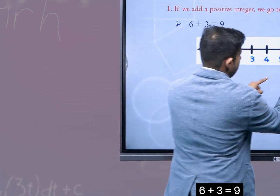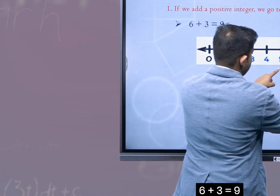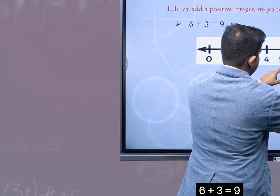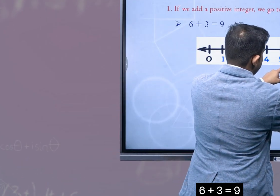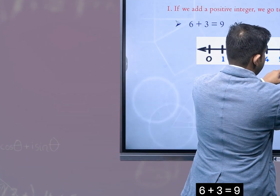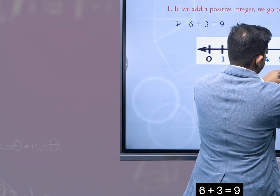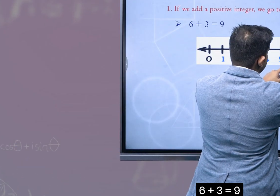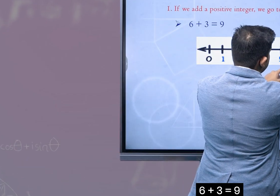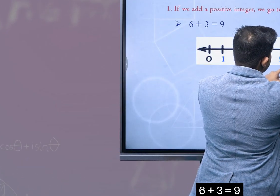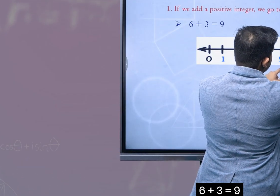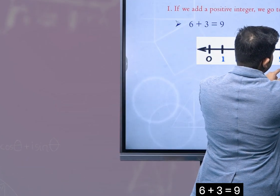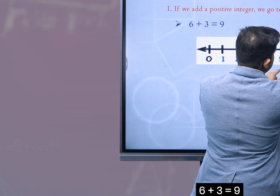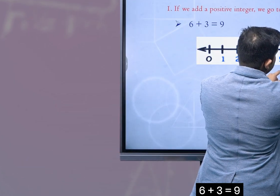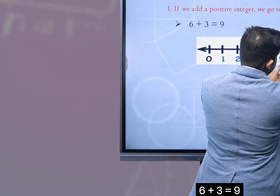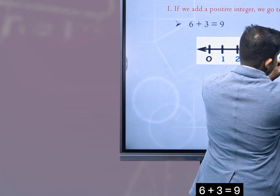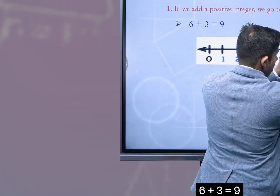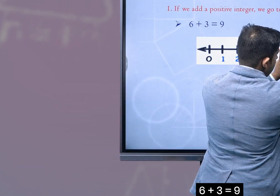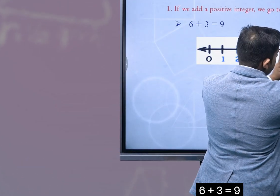Six plus 3 is equal to 9.